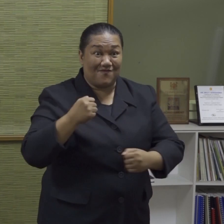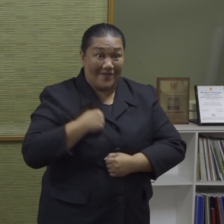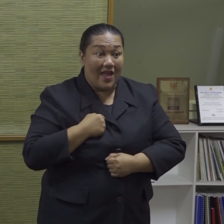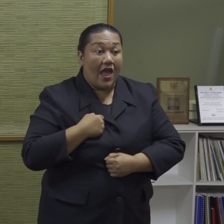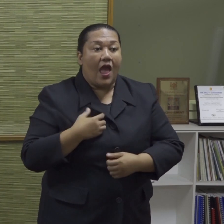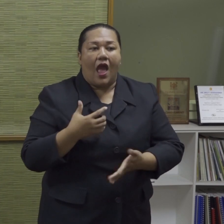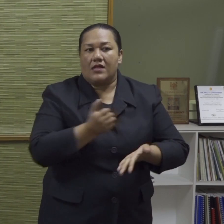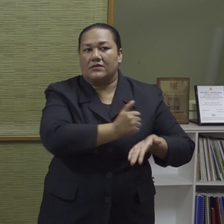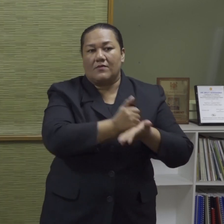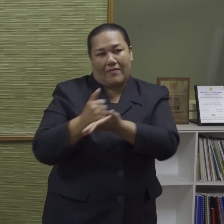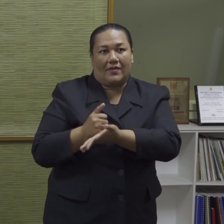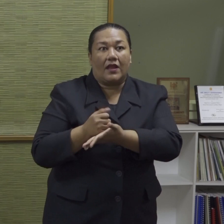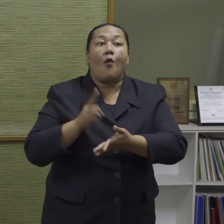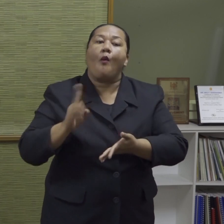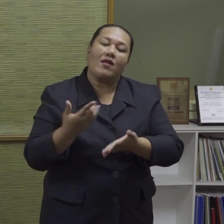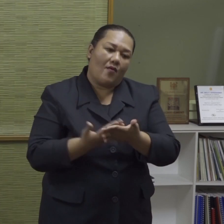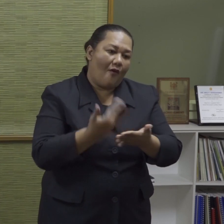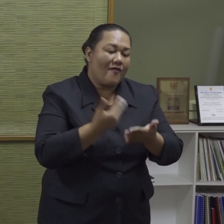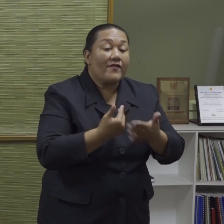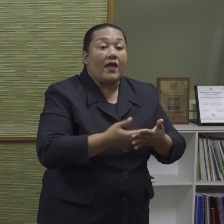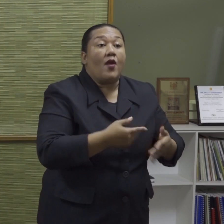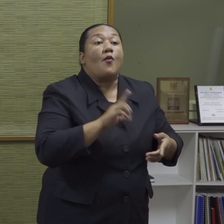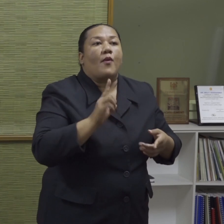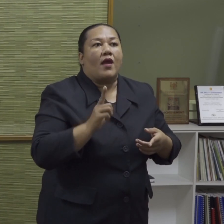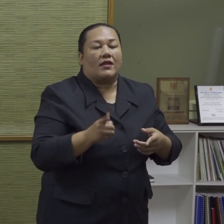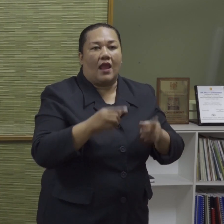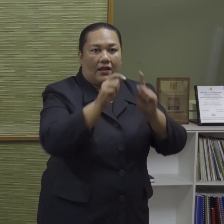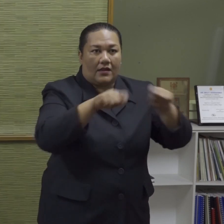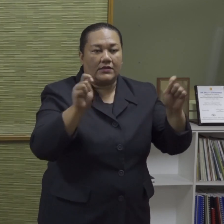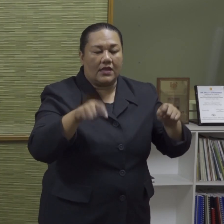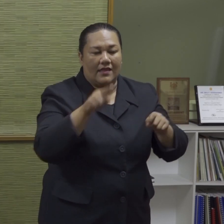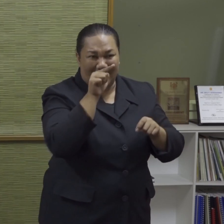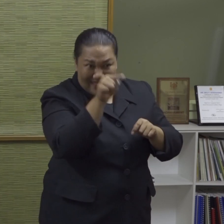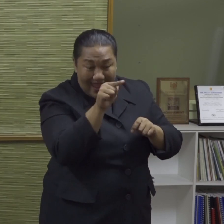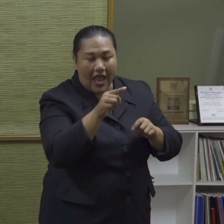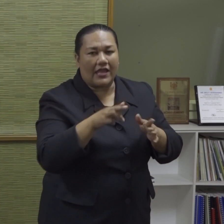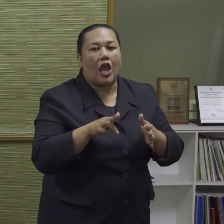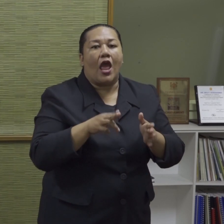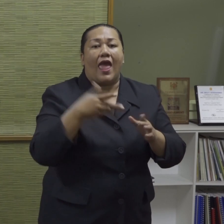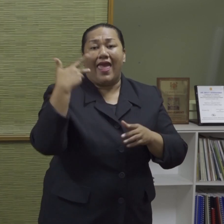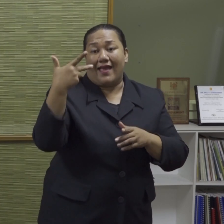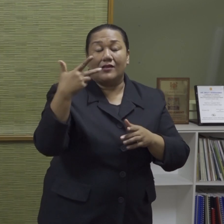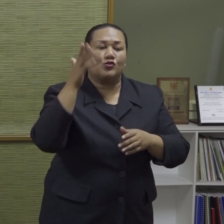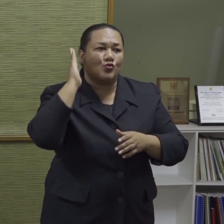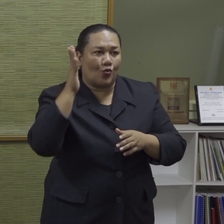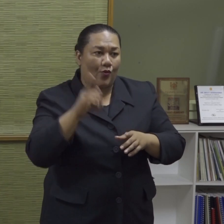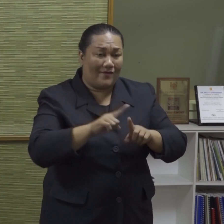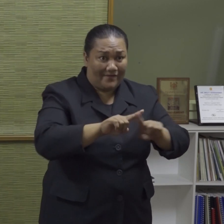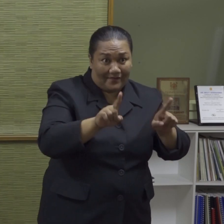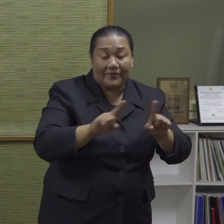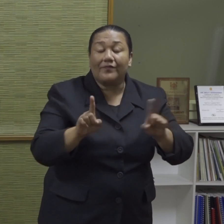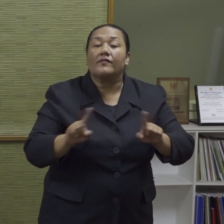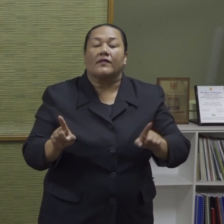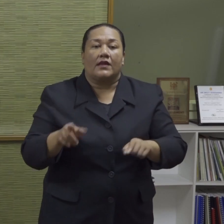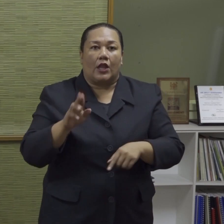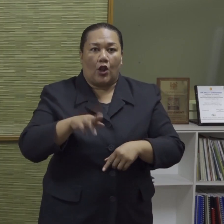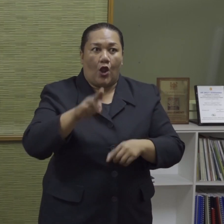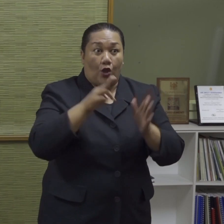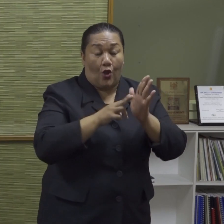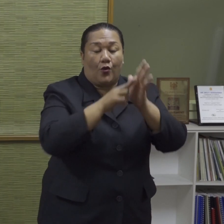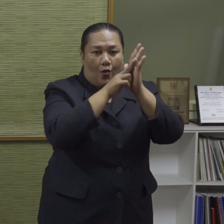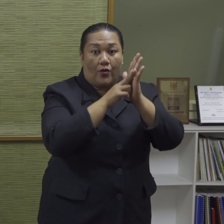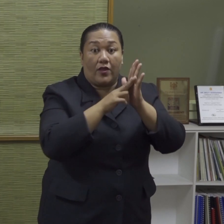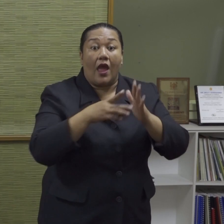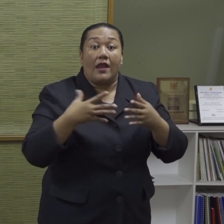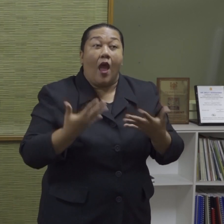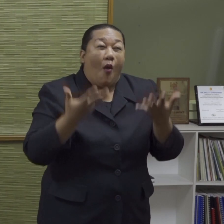in dismantling tents in 8 schools in the Northern Division. We have received confirmations of strong winds and heavy